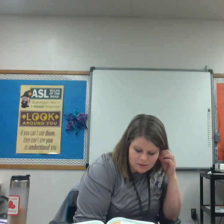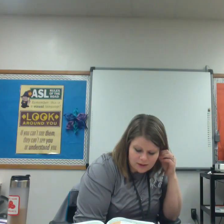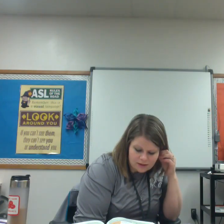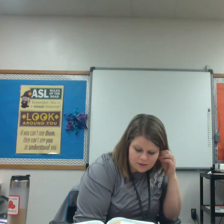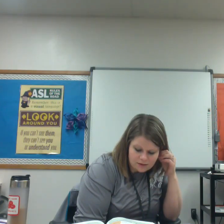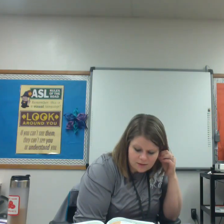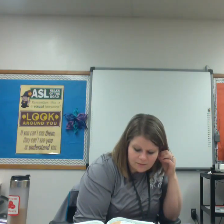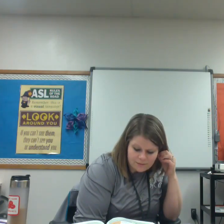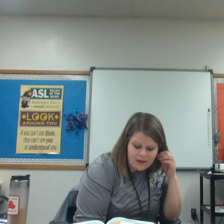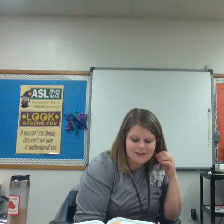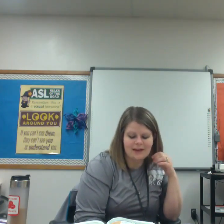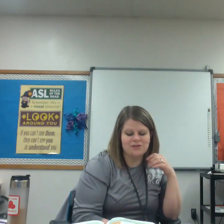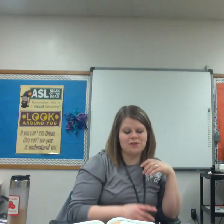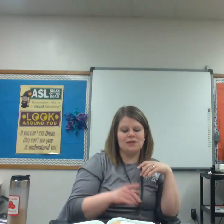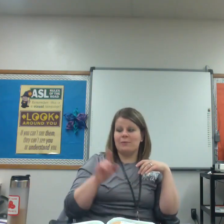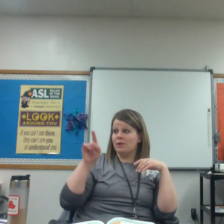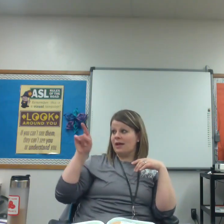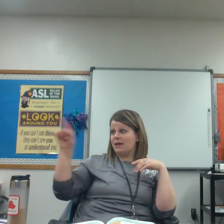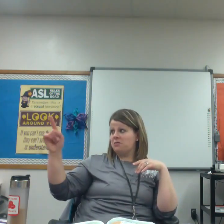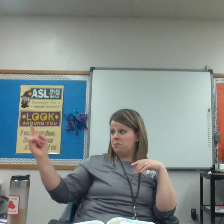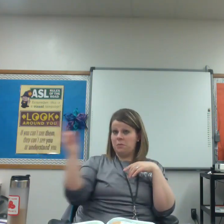going to. Yeah, so this one they put like